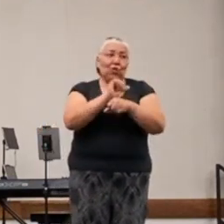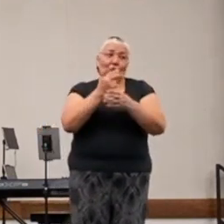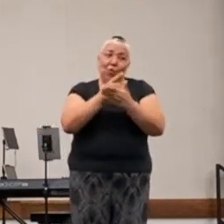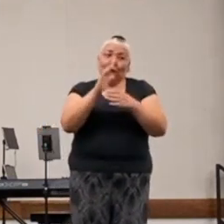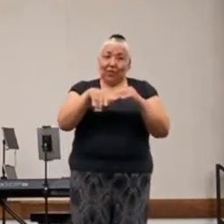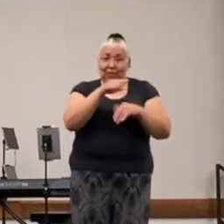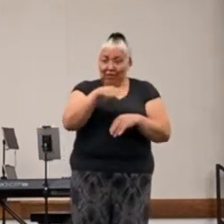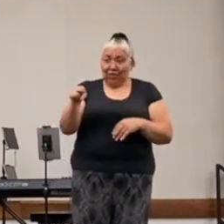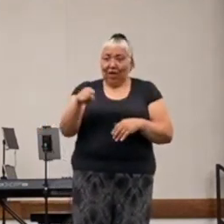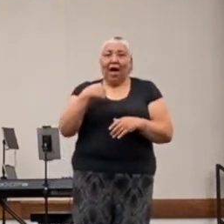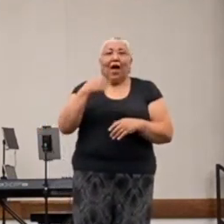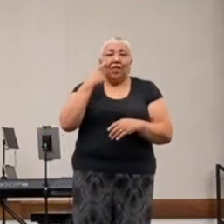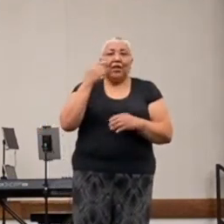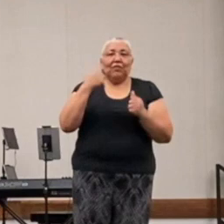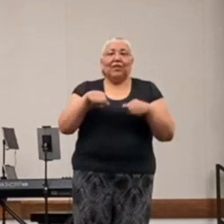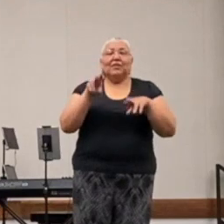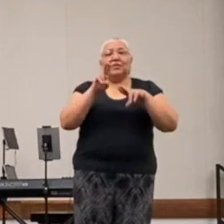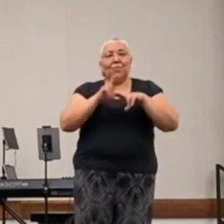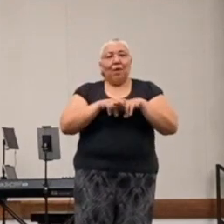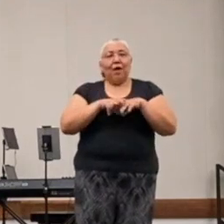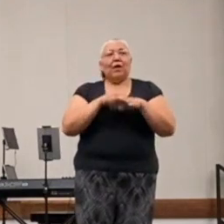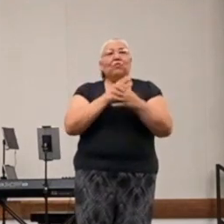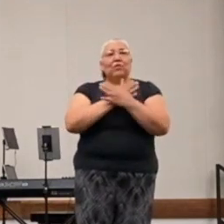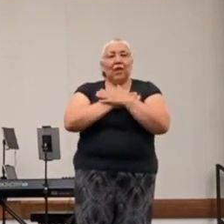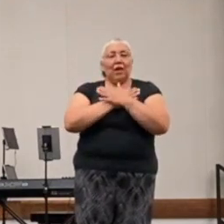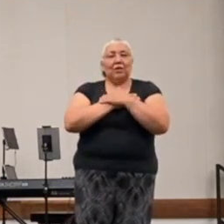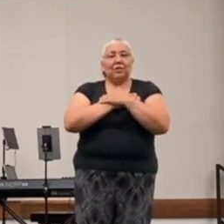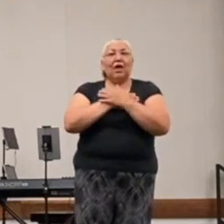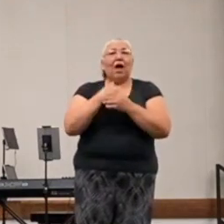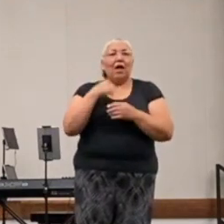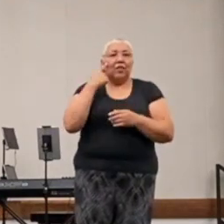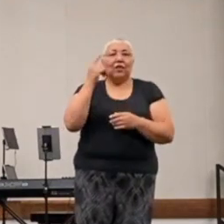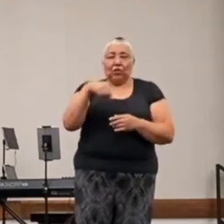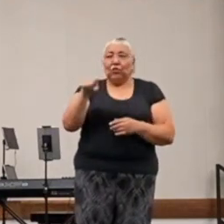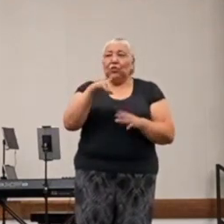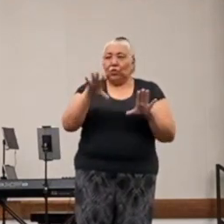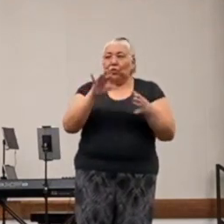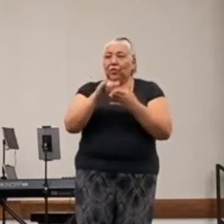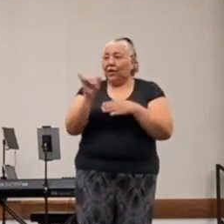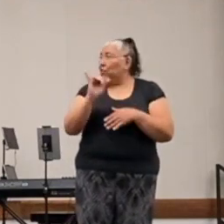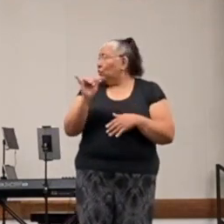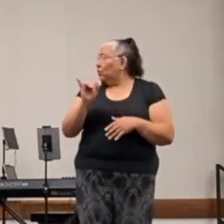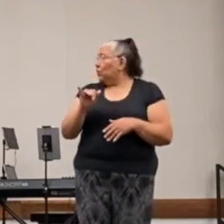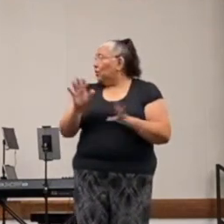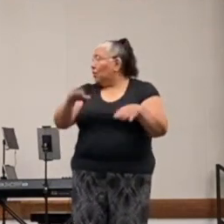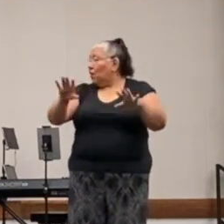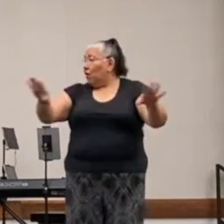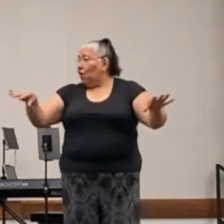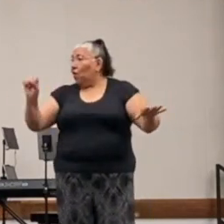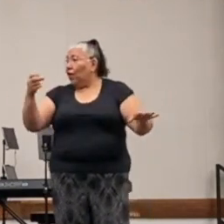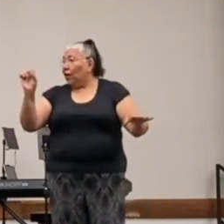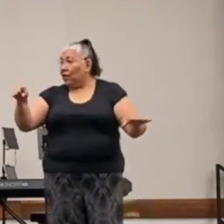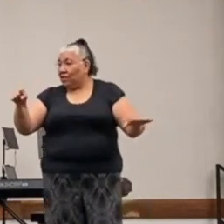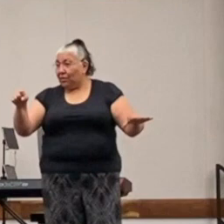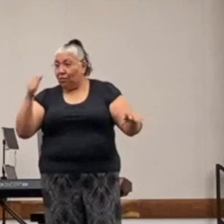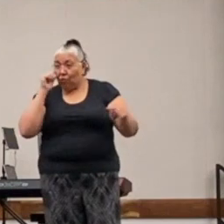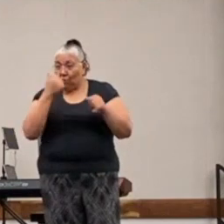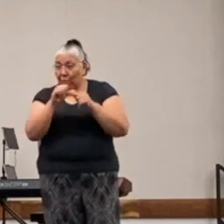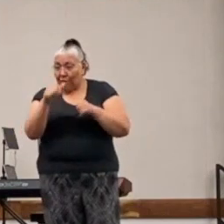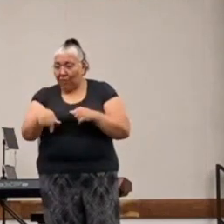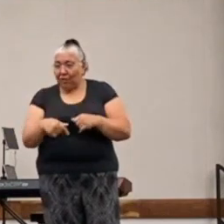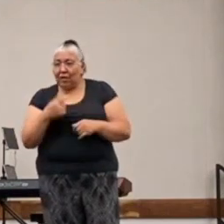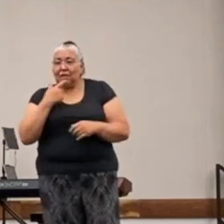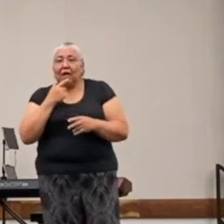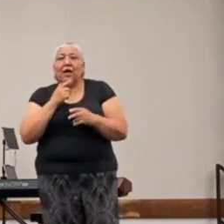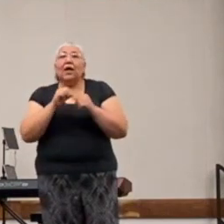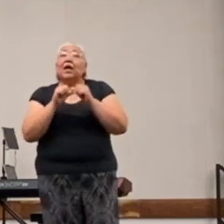Right? And I think that if he could sit back and relax, I think you can do that too. Oh, by the way, remember this. He said,